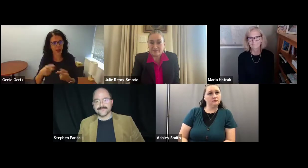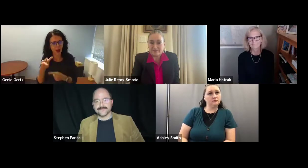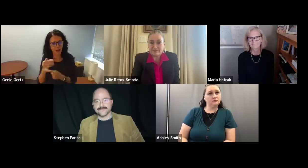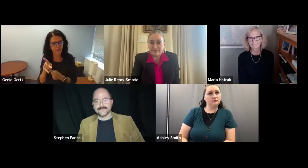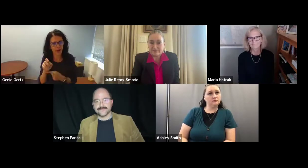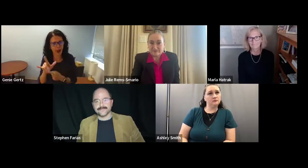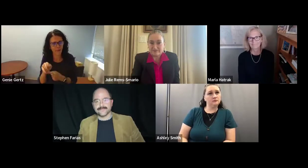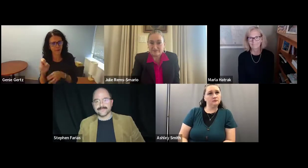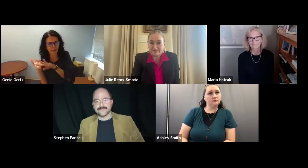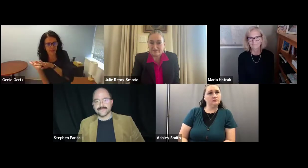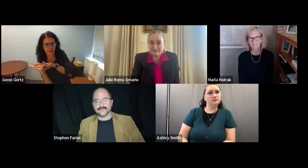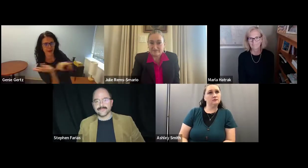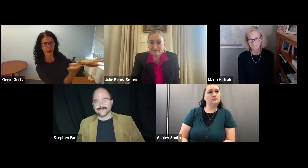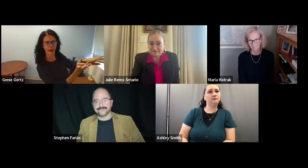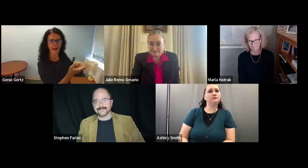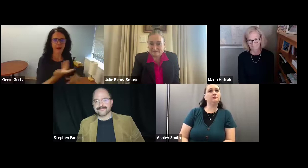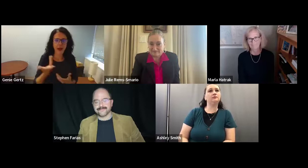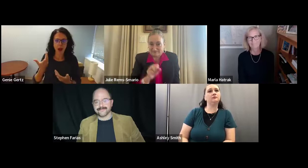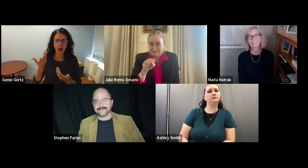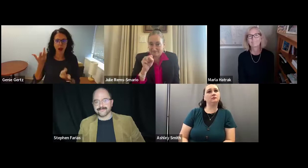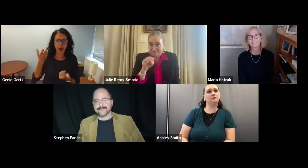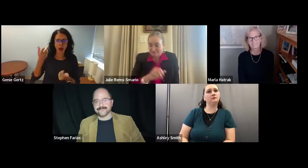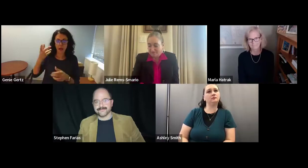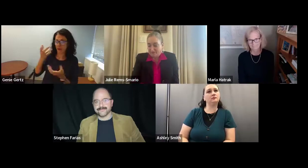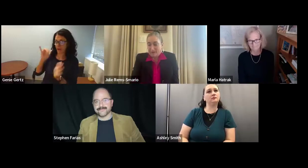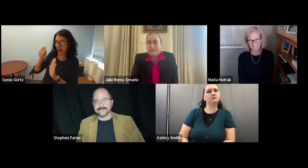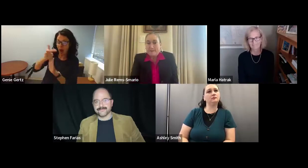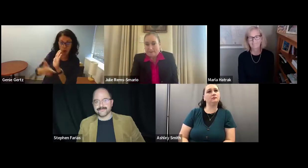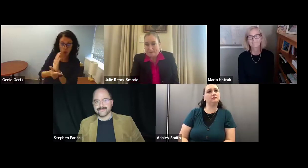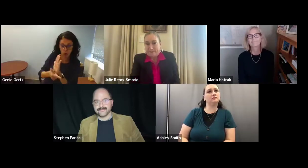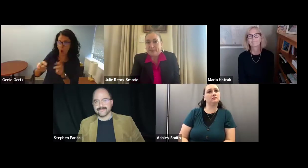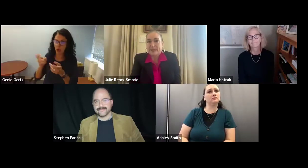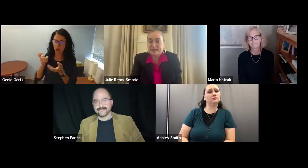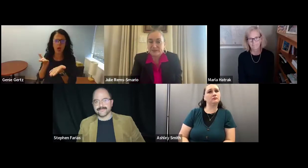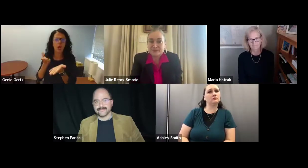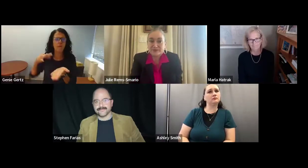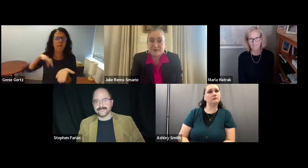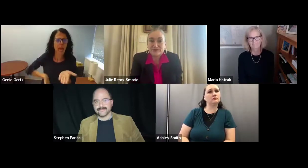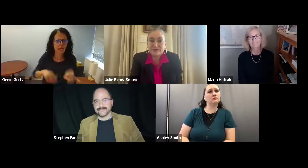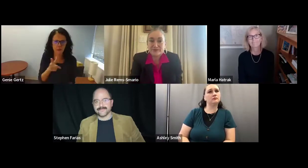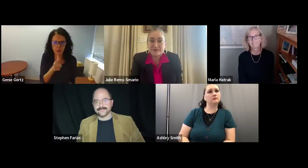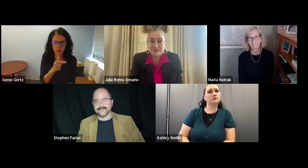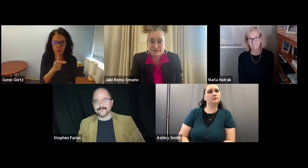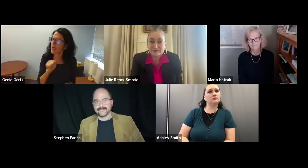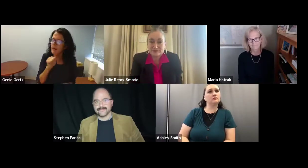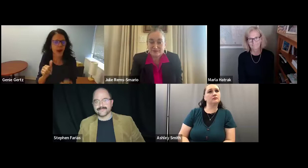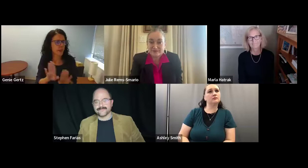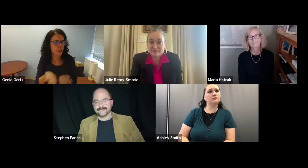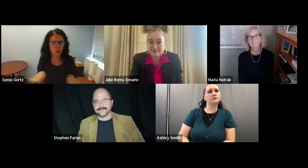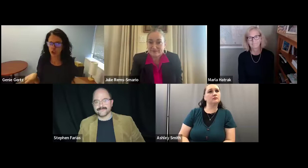break that open, to see the pipeline that this law creates literally a pipeline that